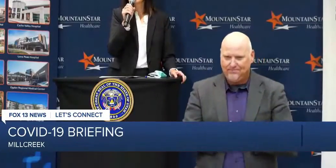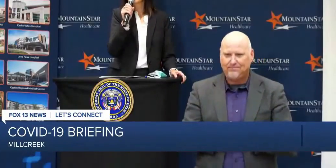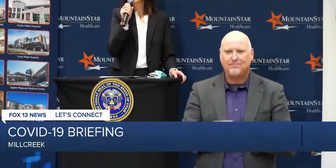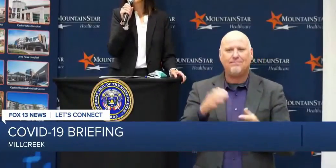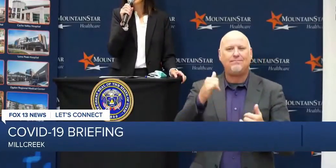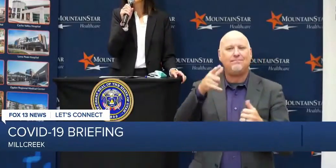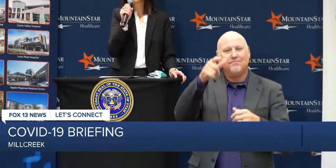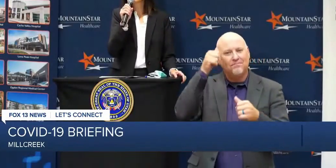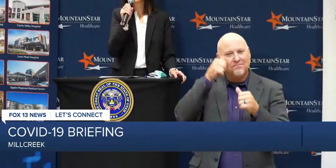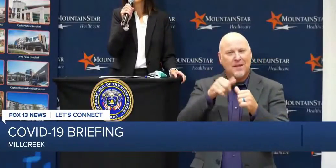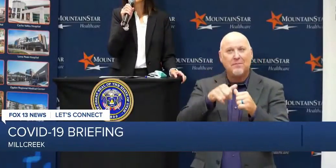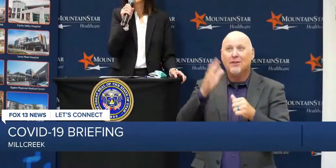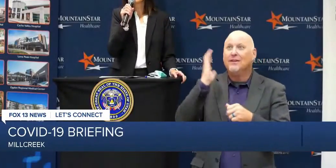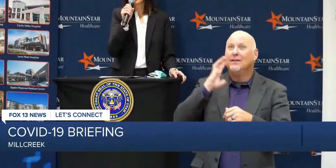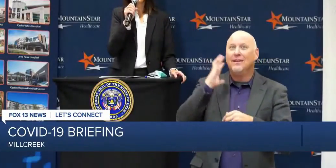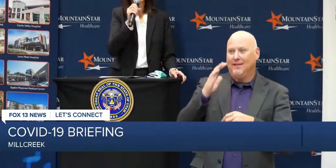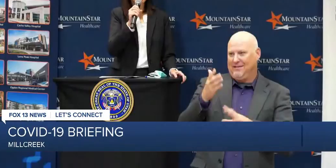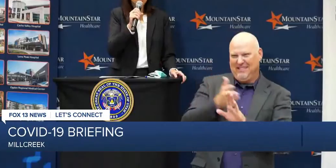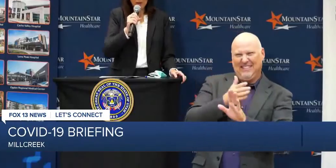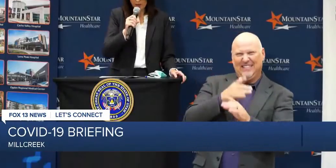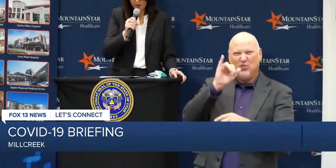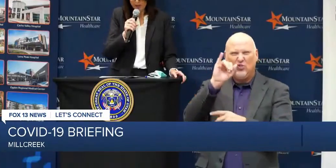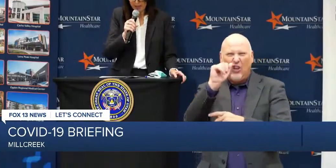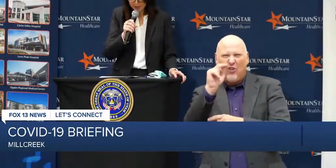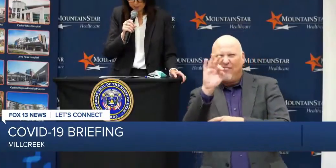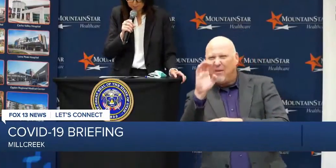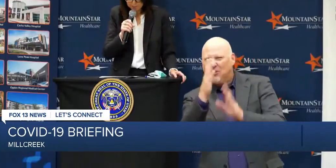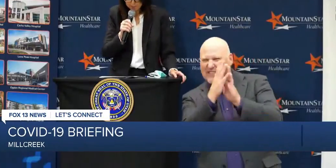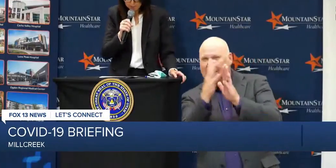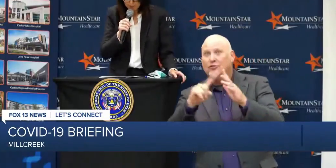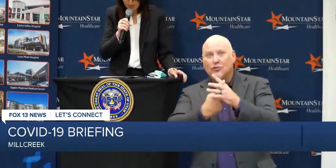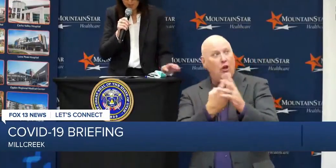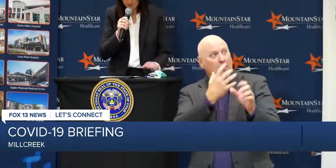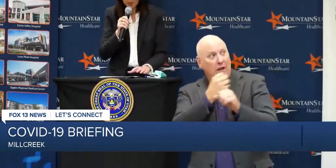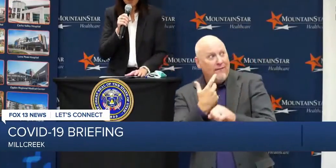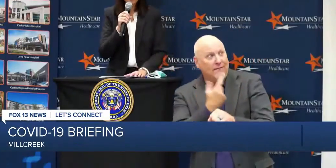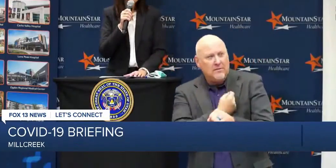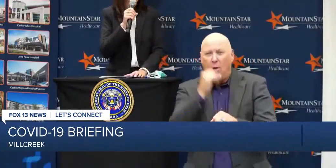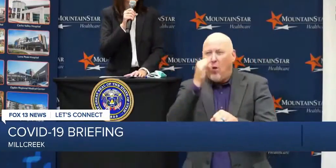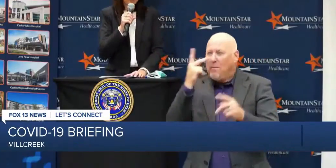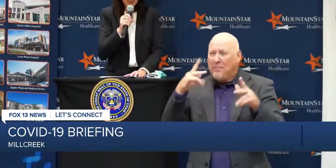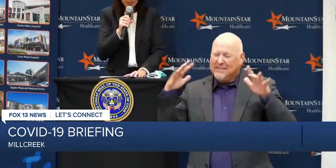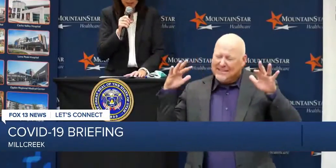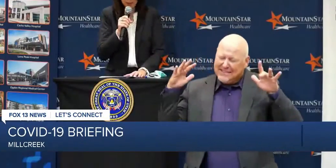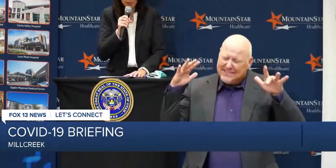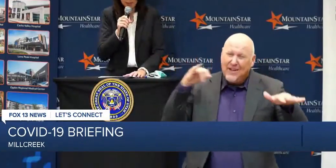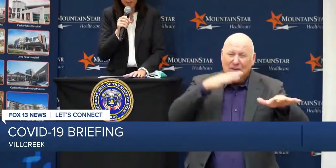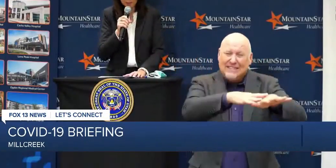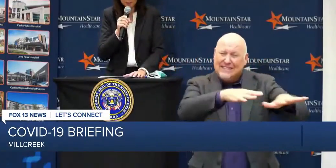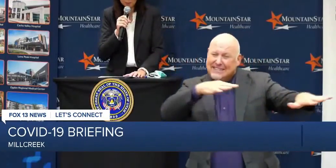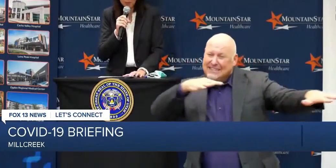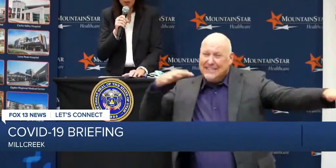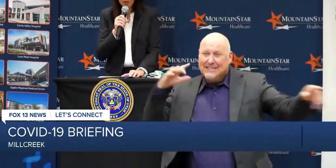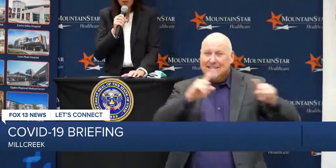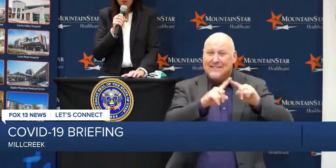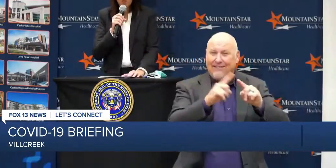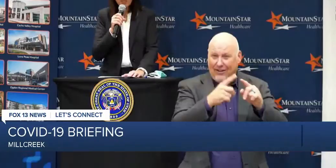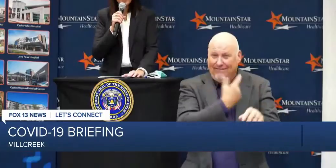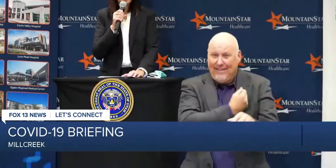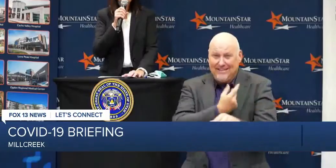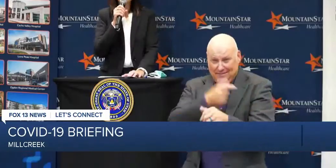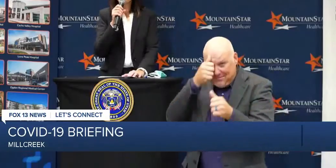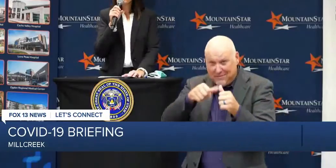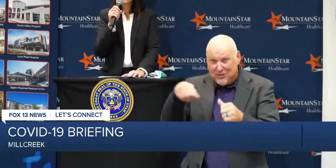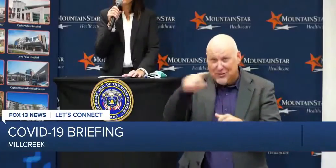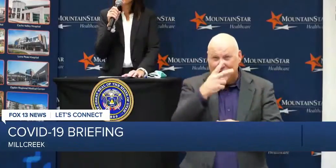so many people worked tirelessly to achieve. So grateful for that. So many lives have been saved because of it. But